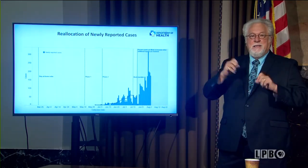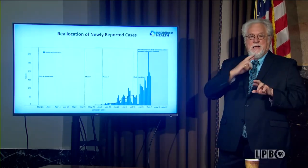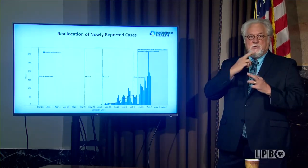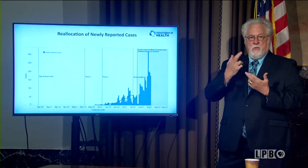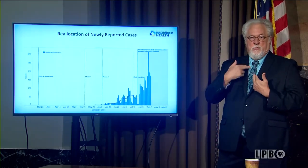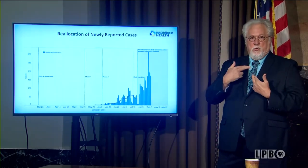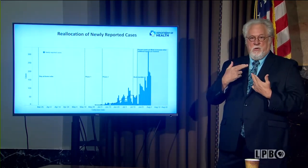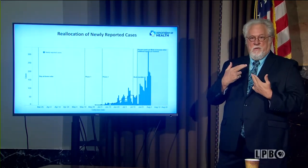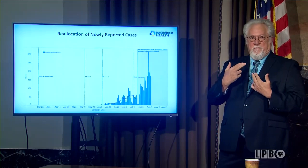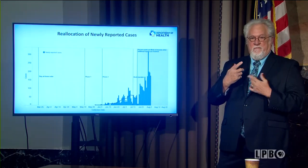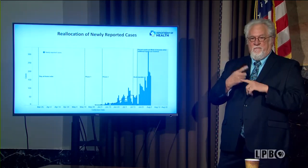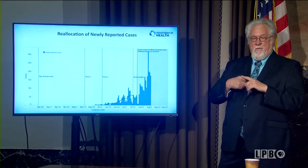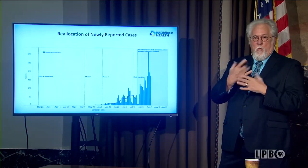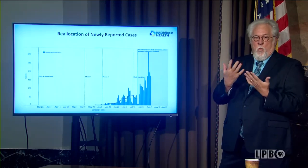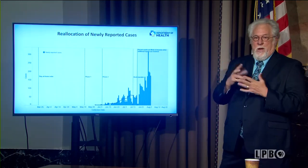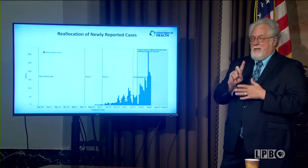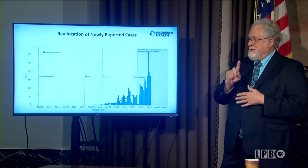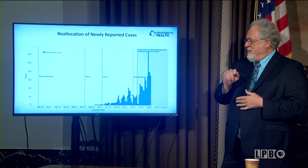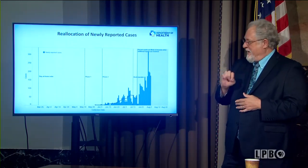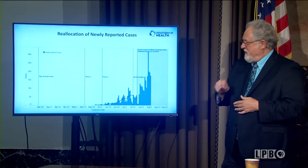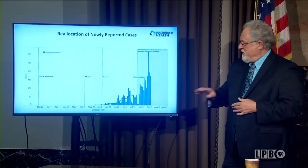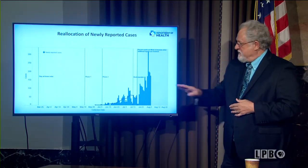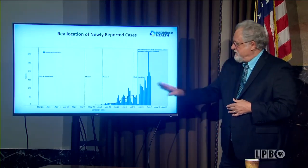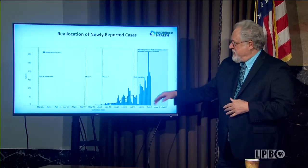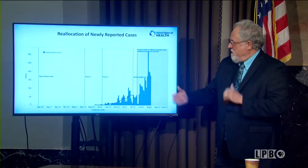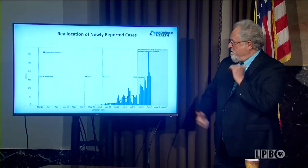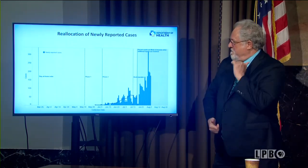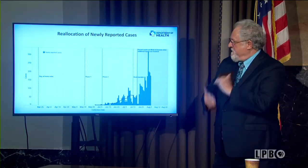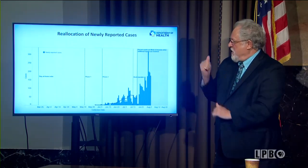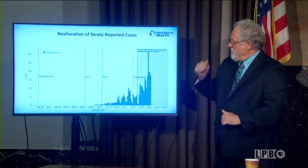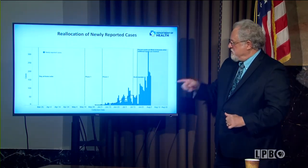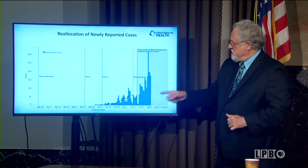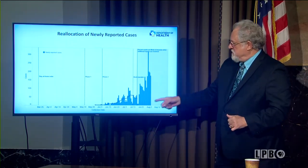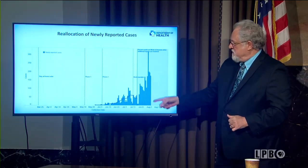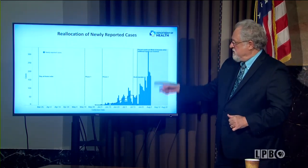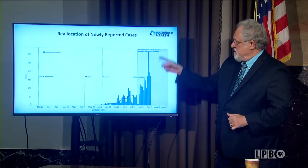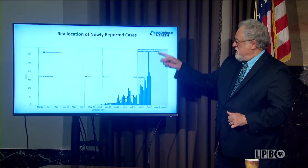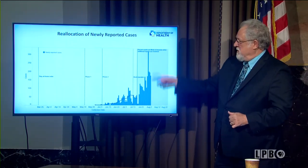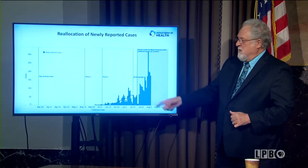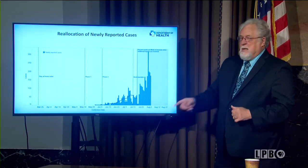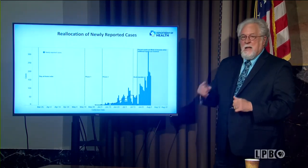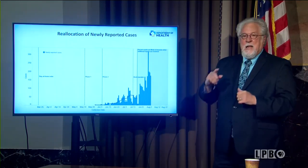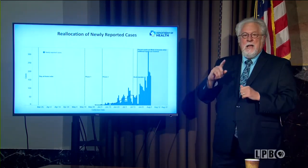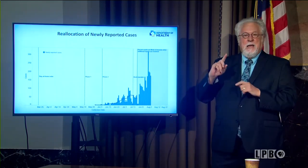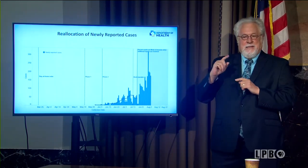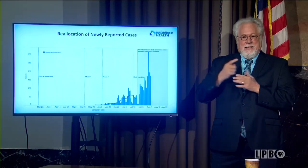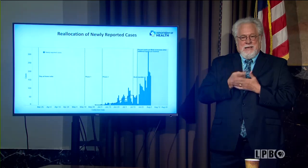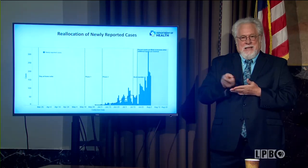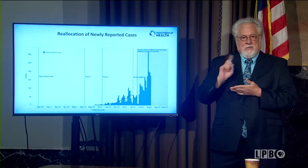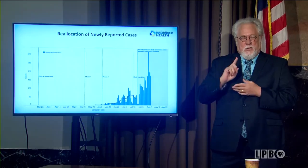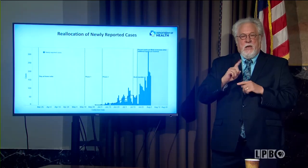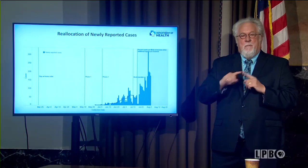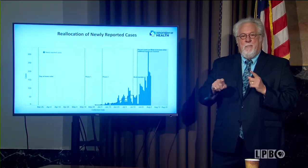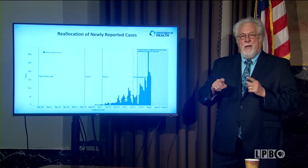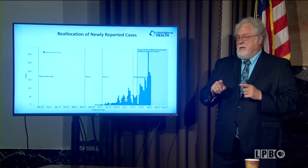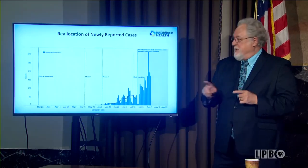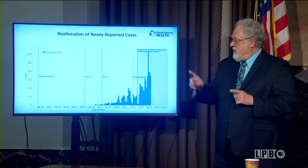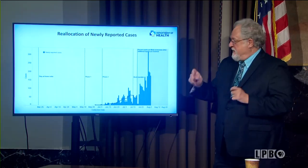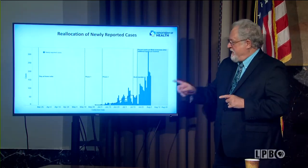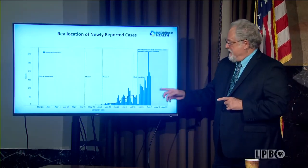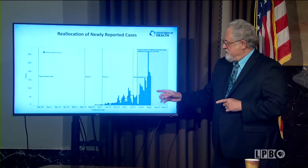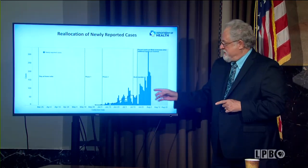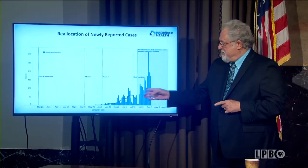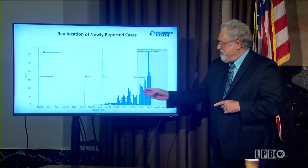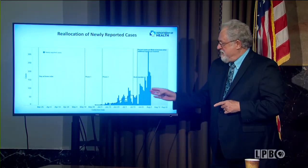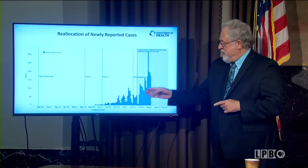reported today were from what date. And so you can see that the vast majority were from within the last week. However, tests here, because of